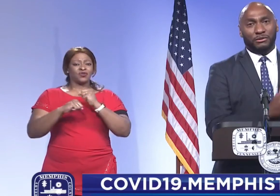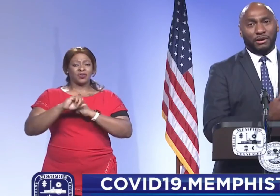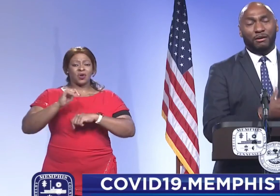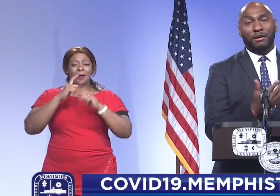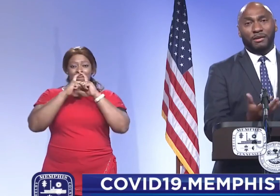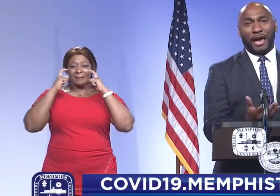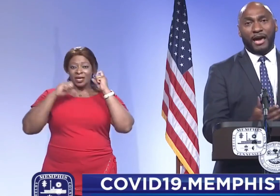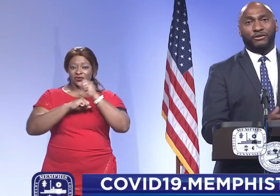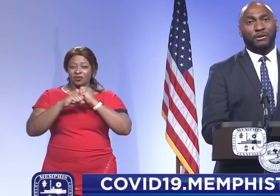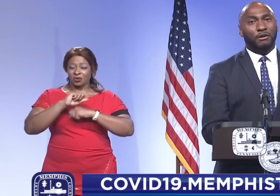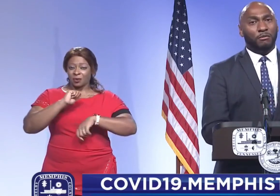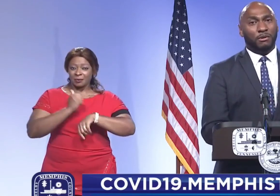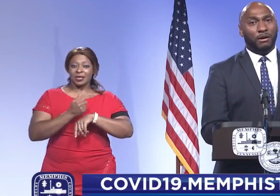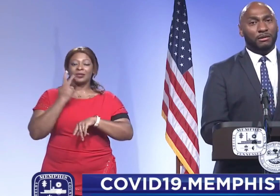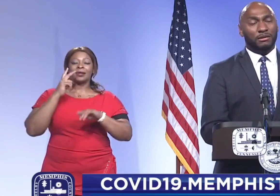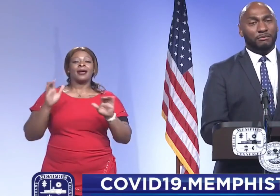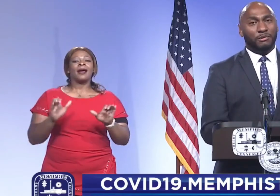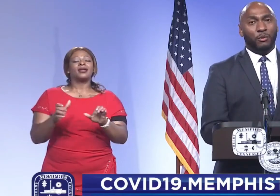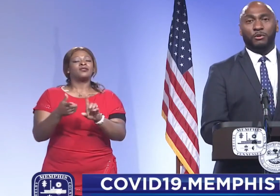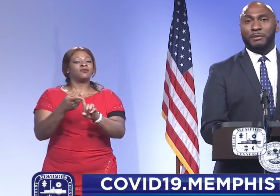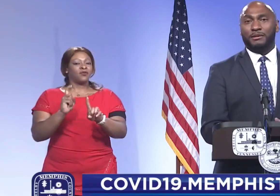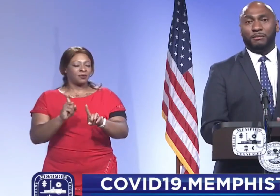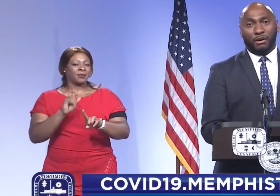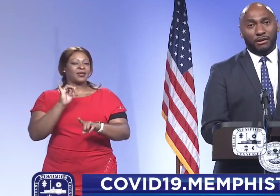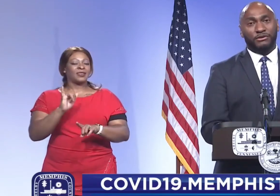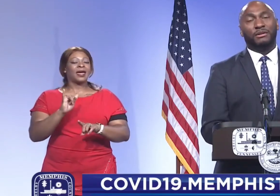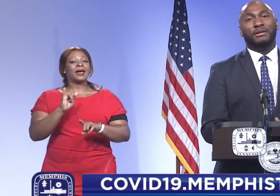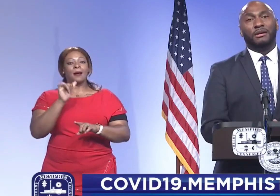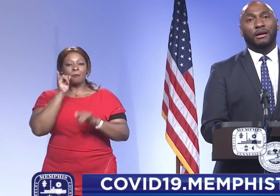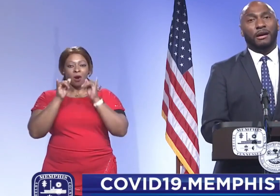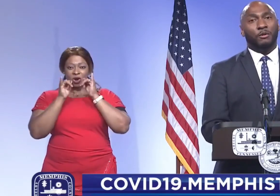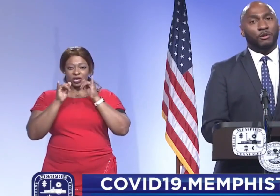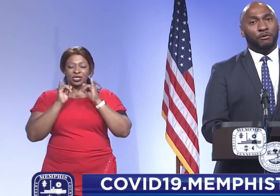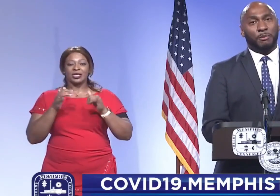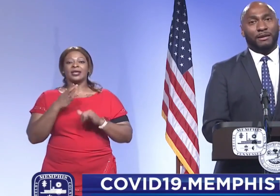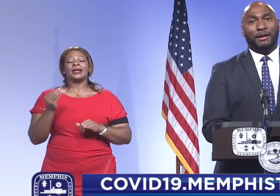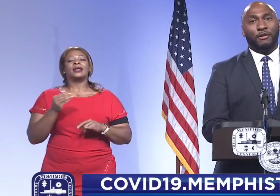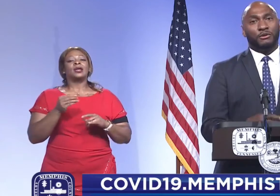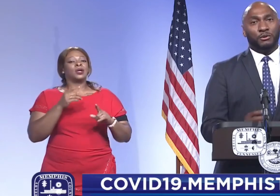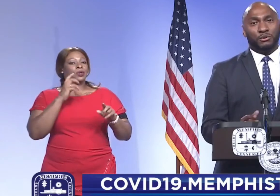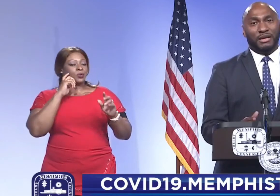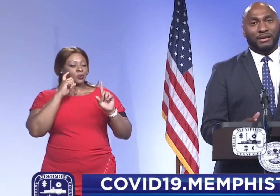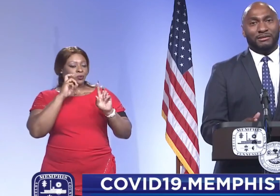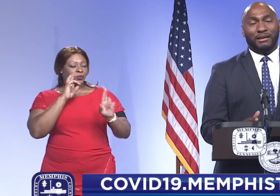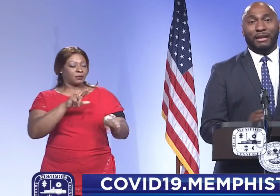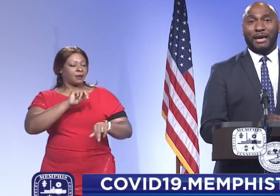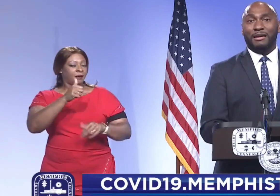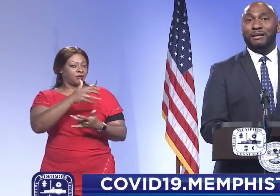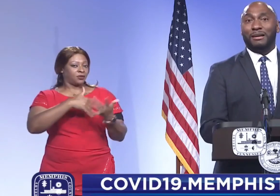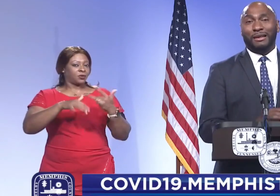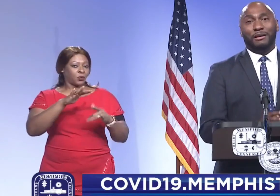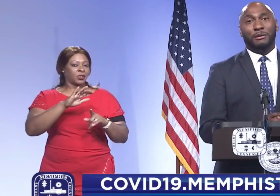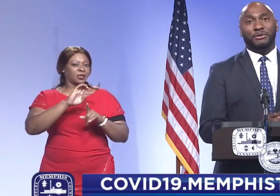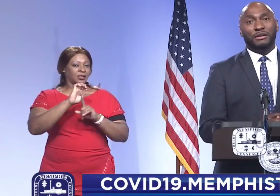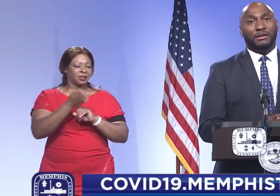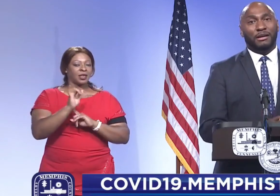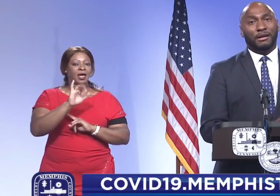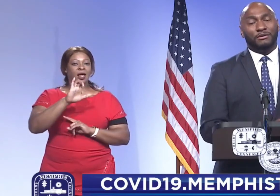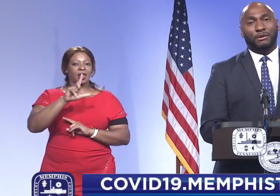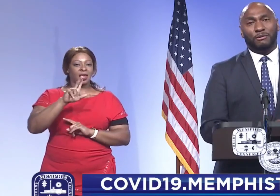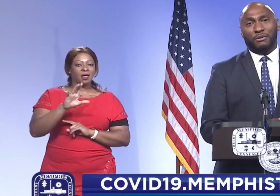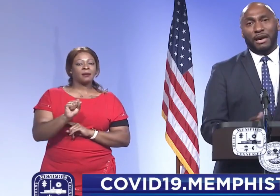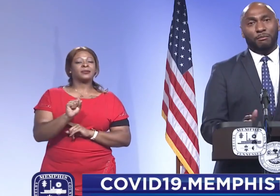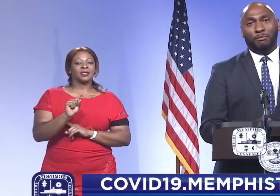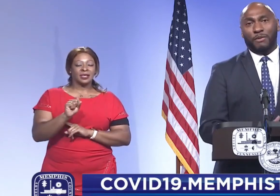You saw the action on with respect to bars and with respect to other social settings like clubs.